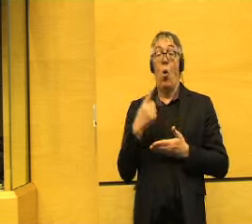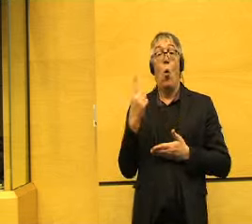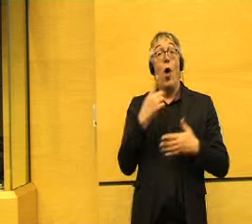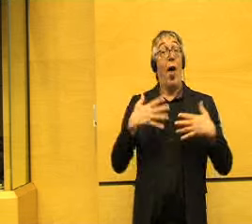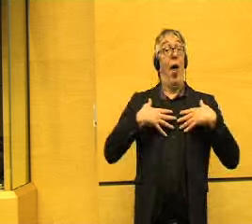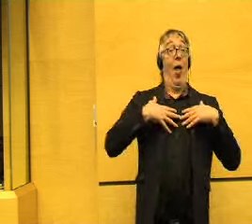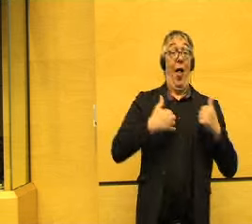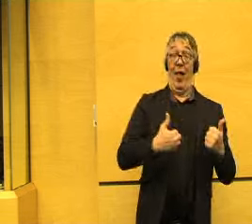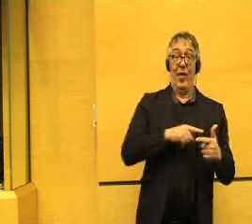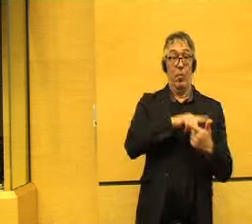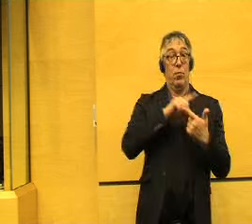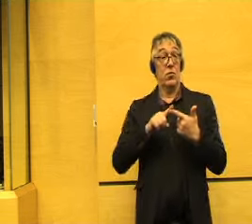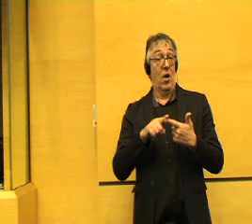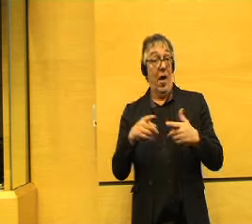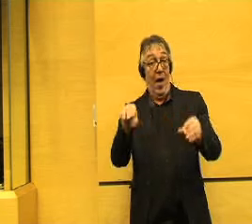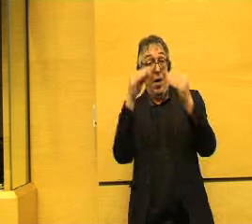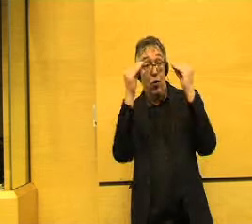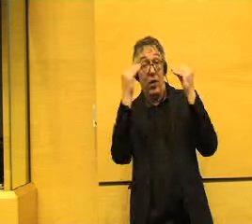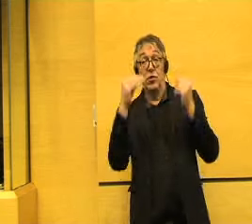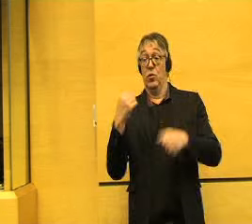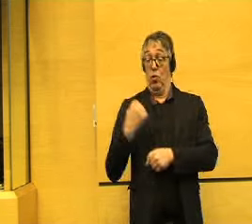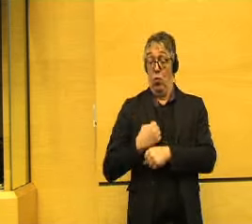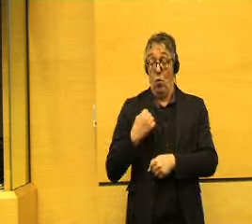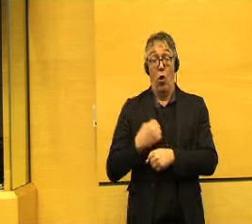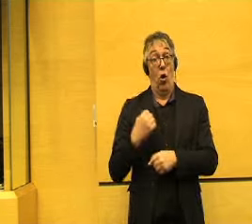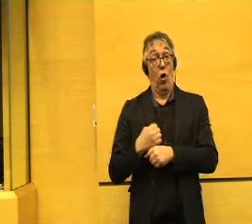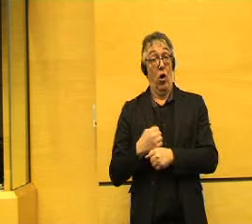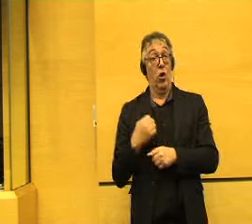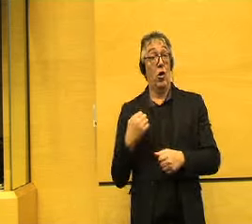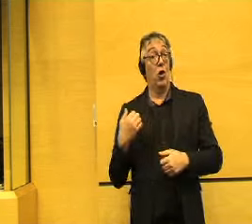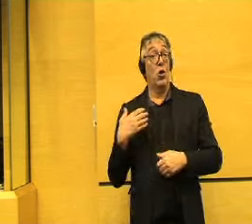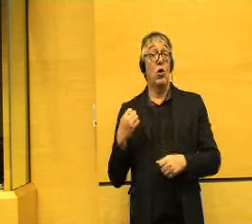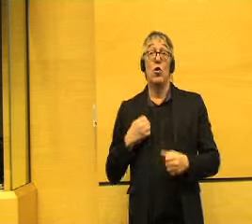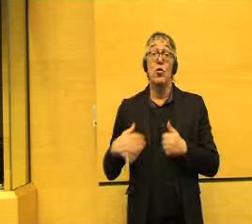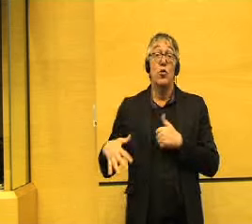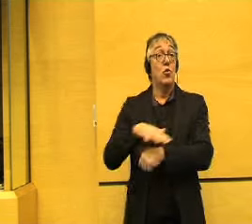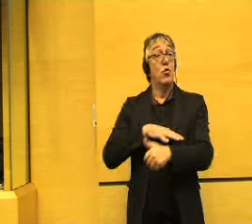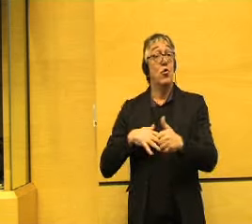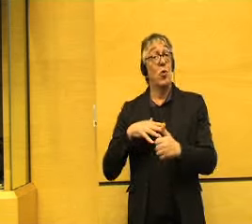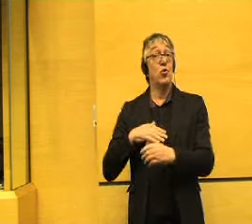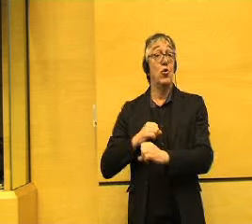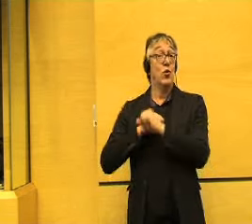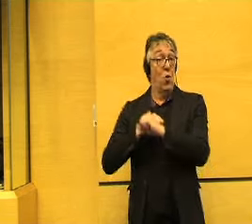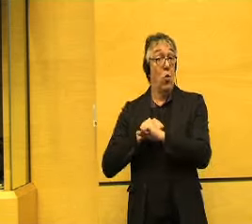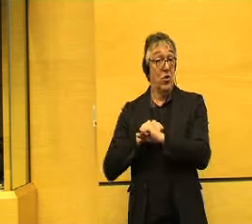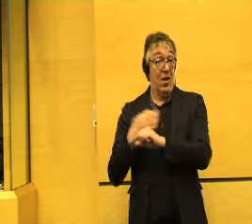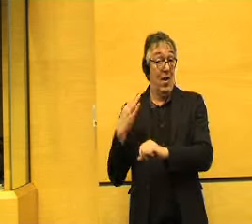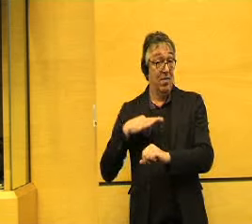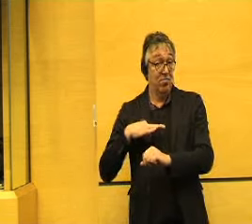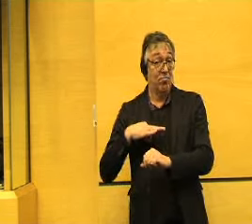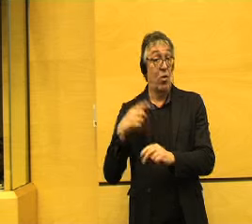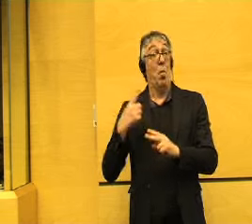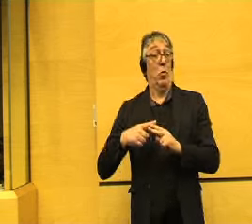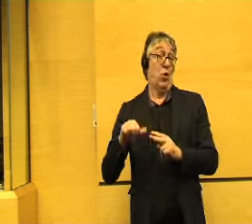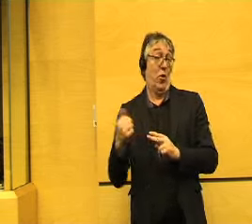education, work, social security, and others. a follow-up question